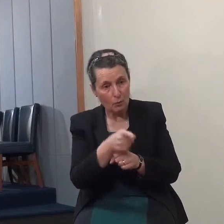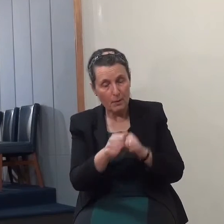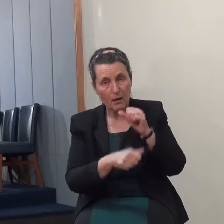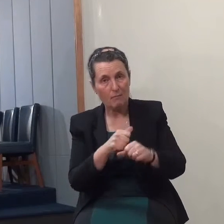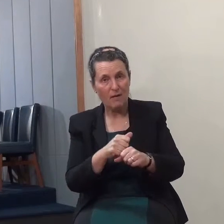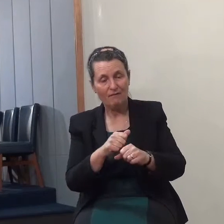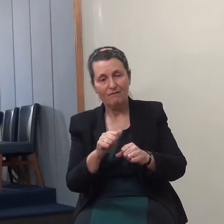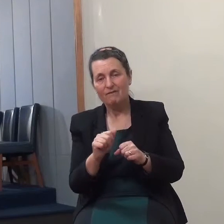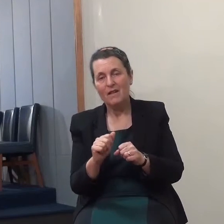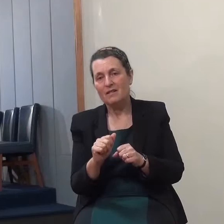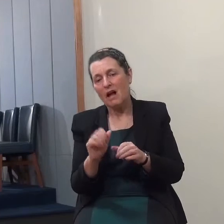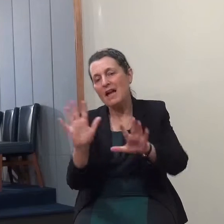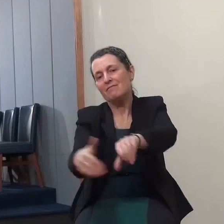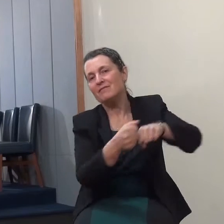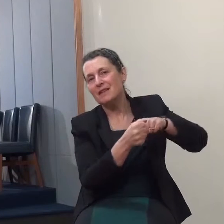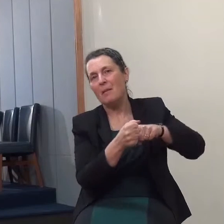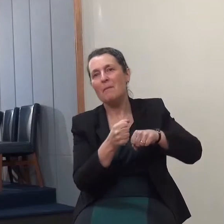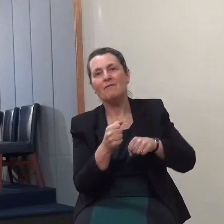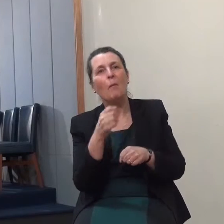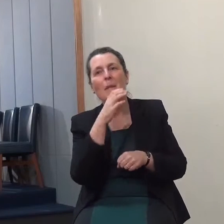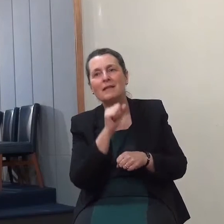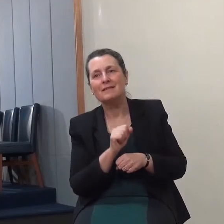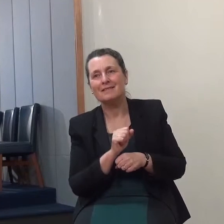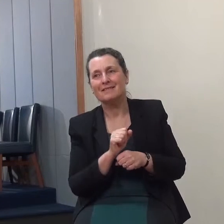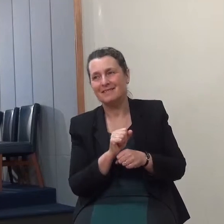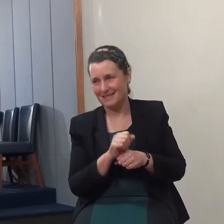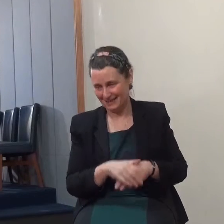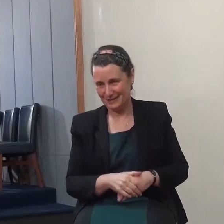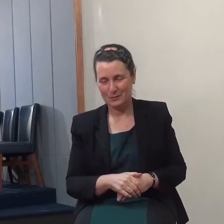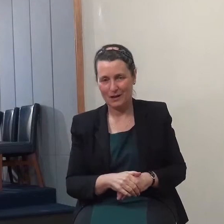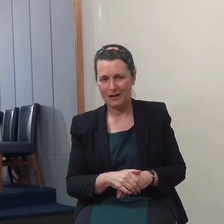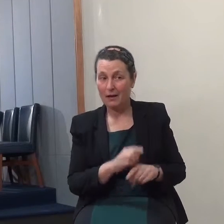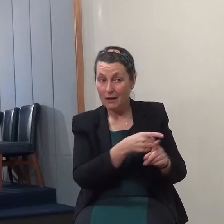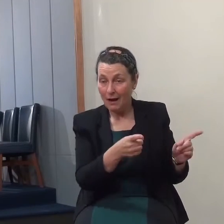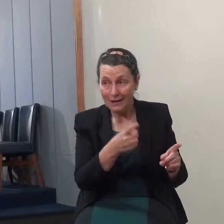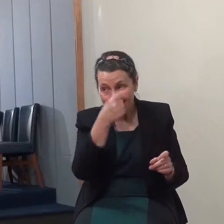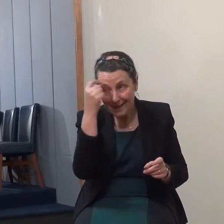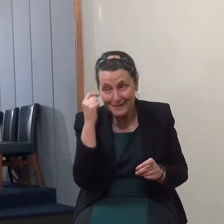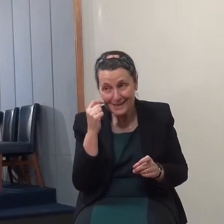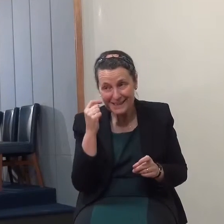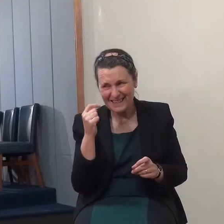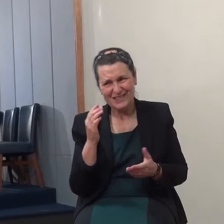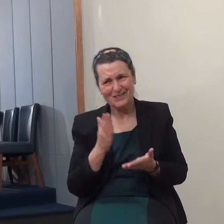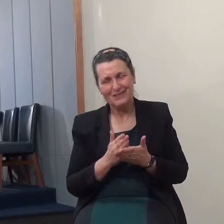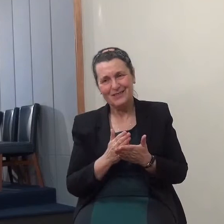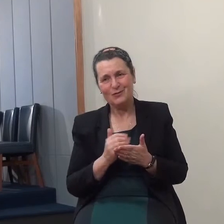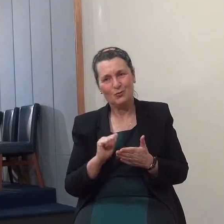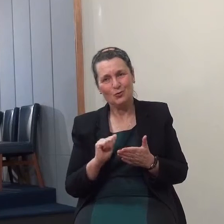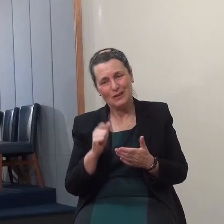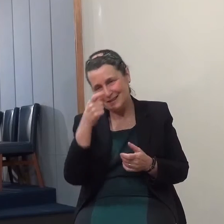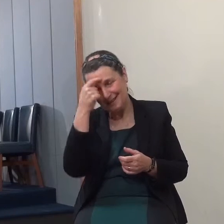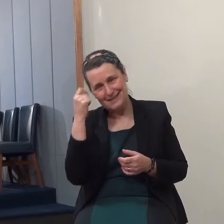have understood from that? Possibly not very much. If Christ was to be